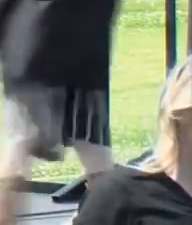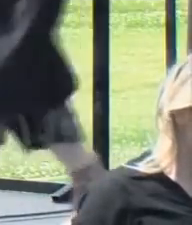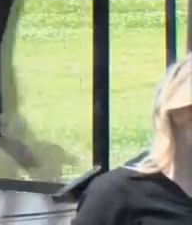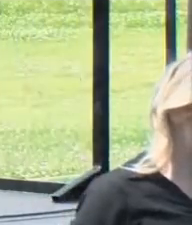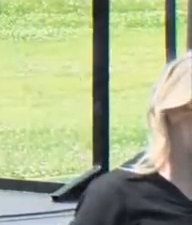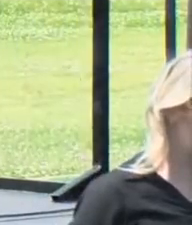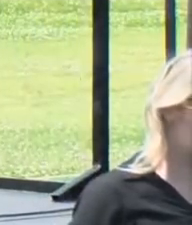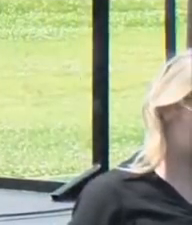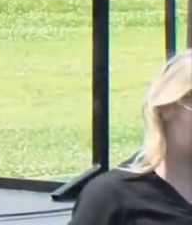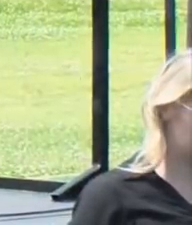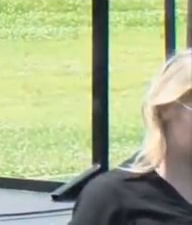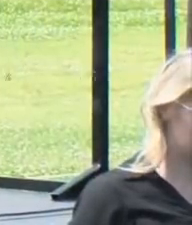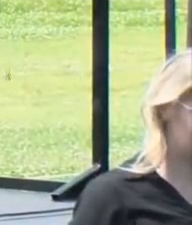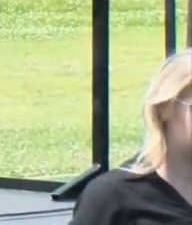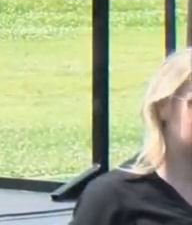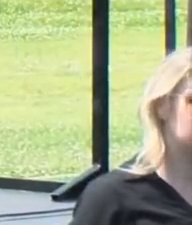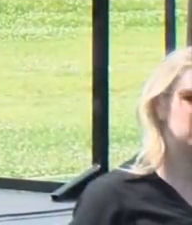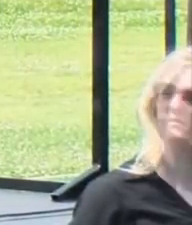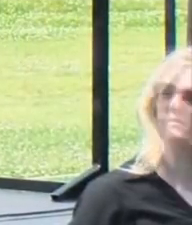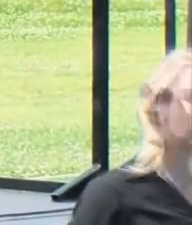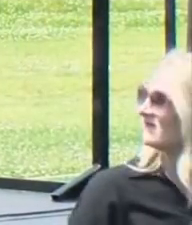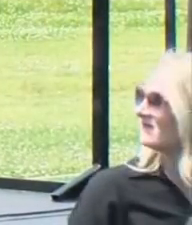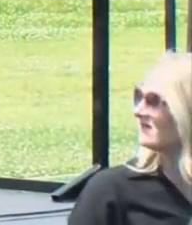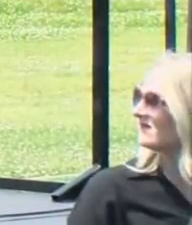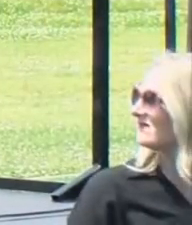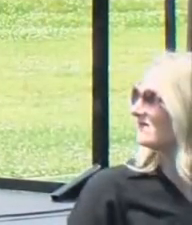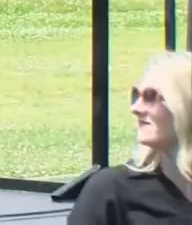Michaela DeWeird.